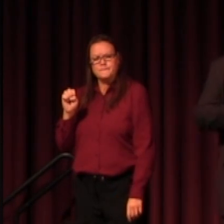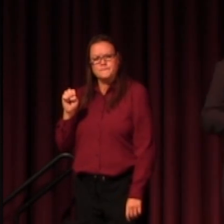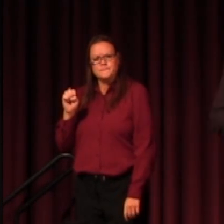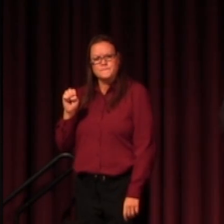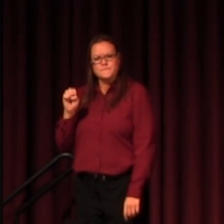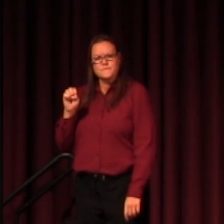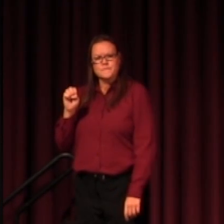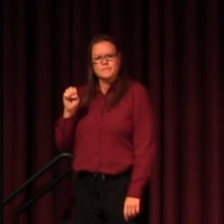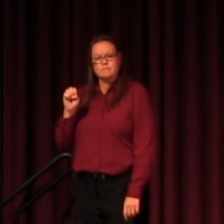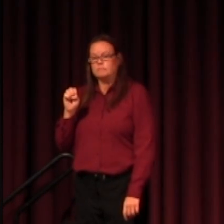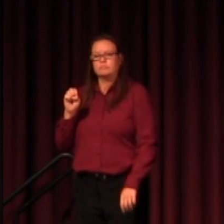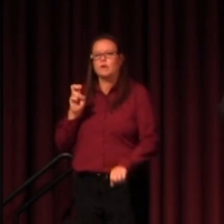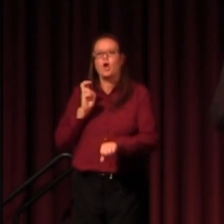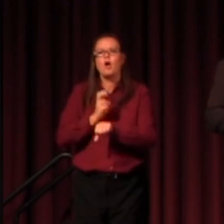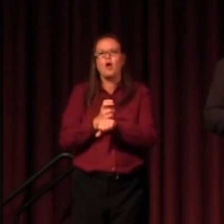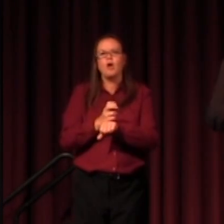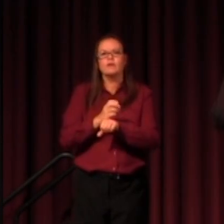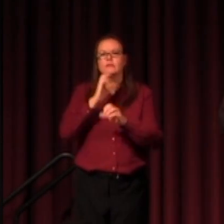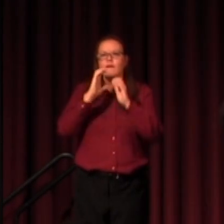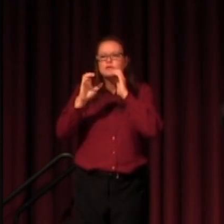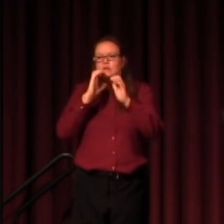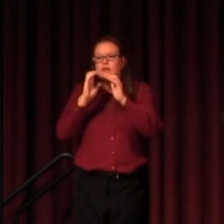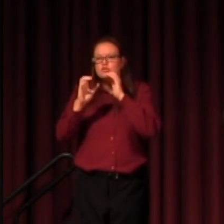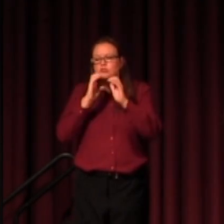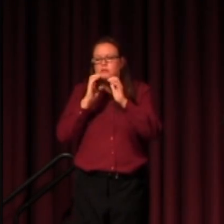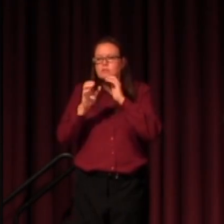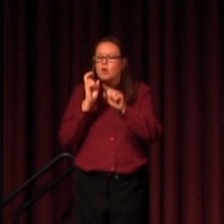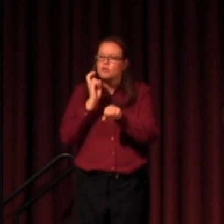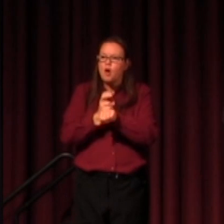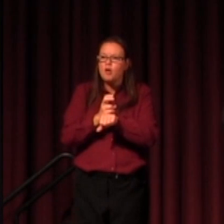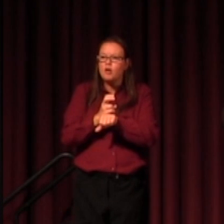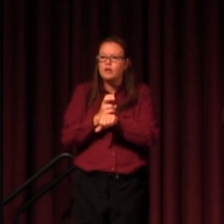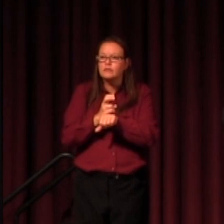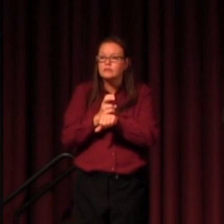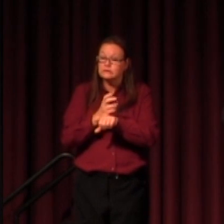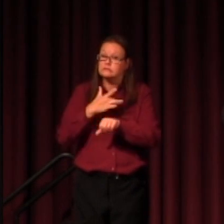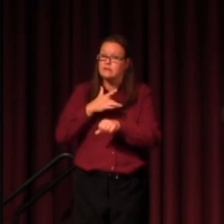It's hard. The tension is where the love is.